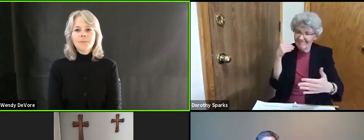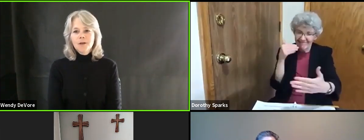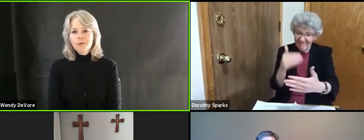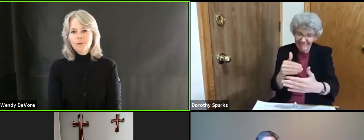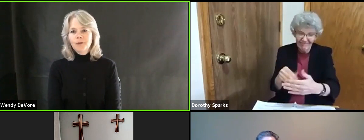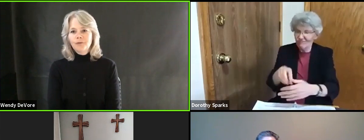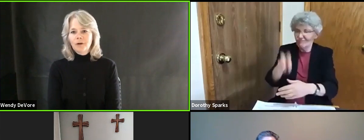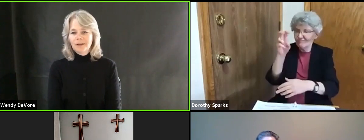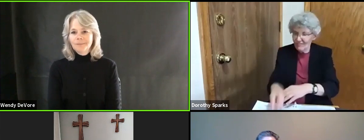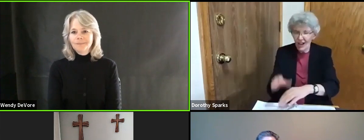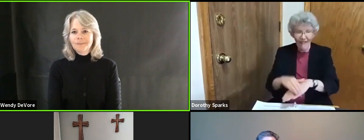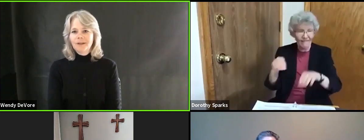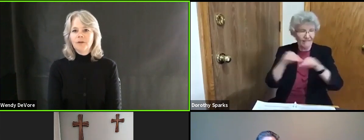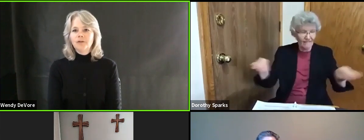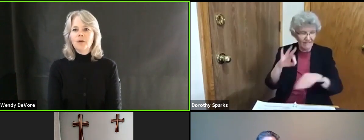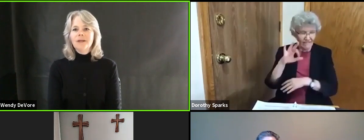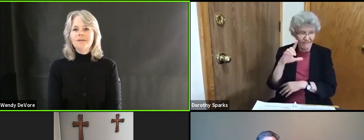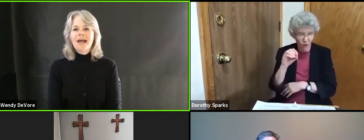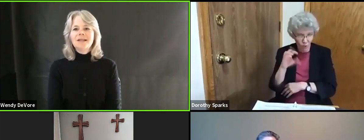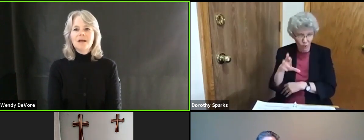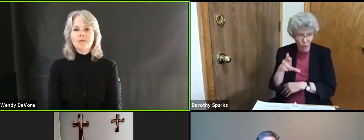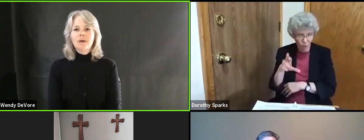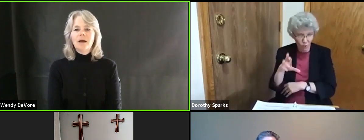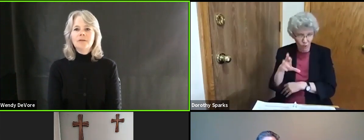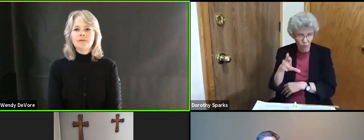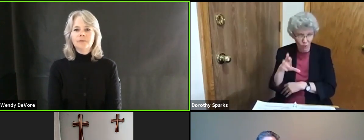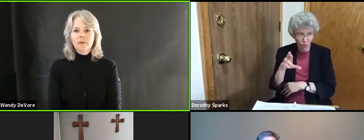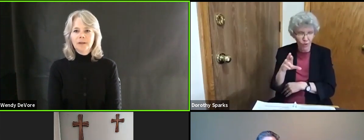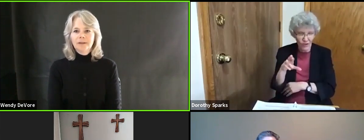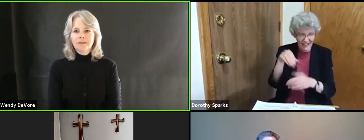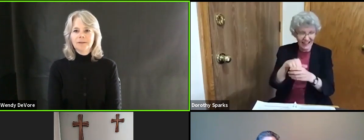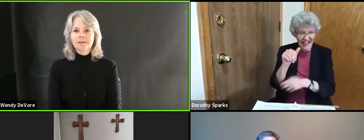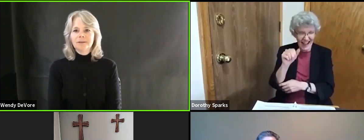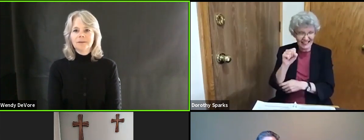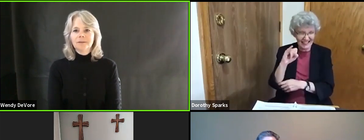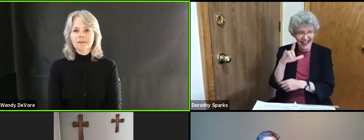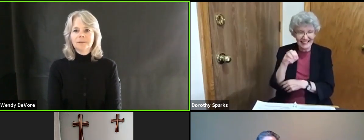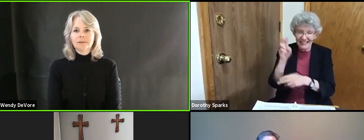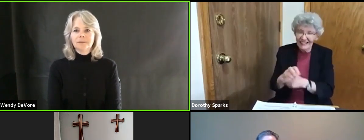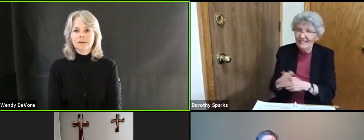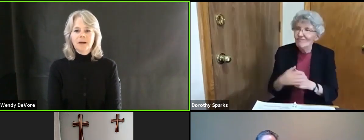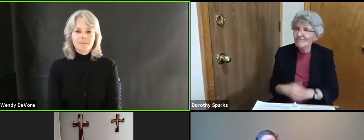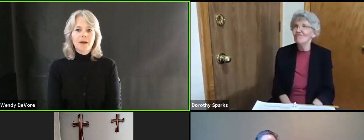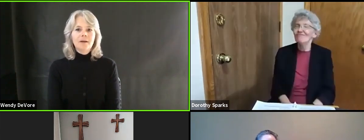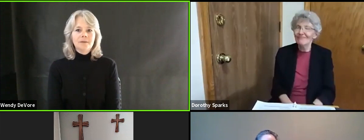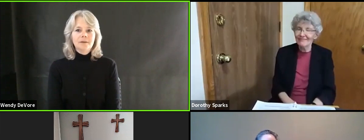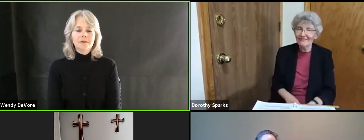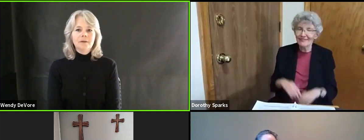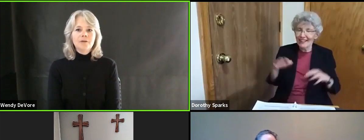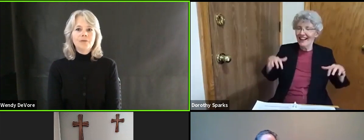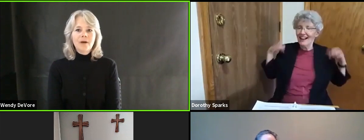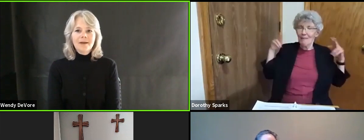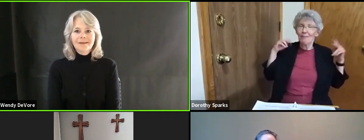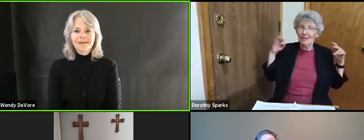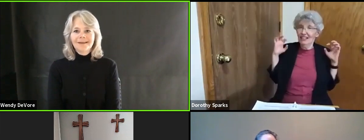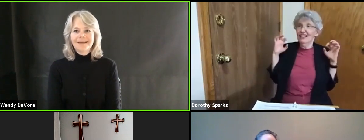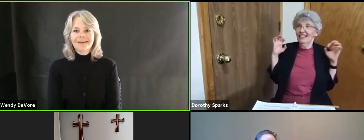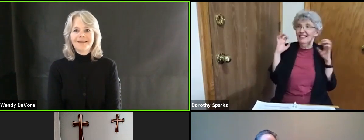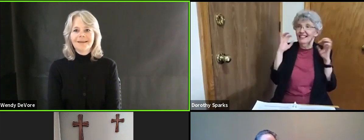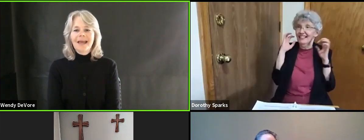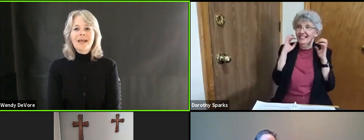and all the pews were full. So he sat down on the floor up on in the